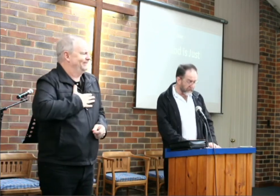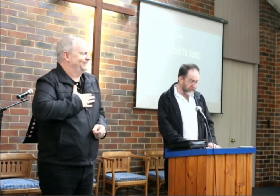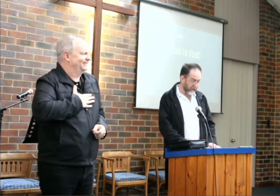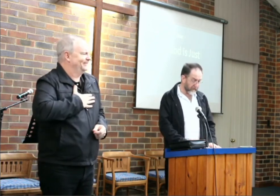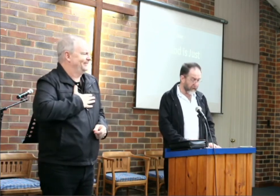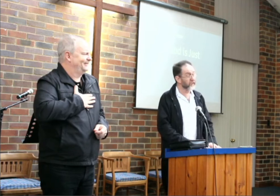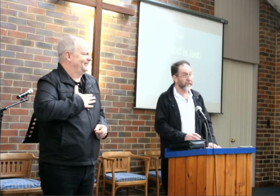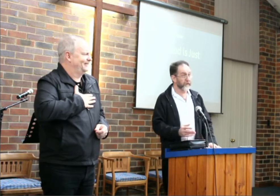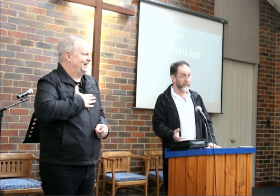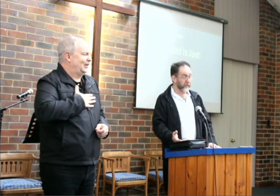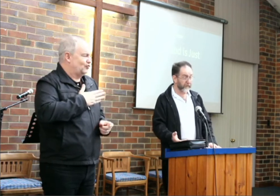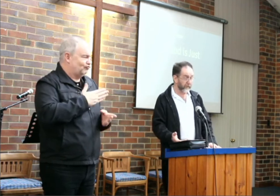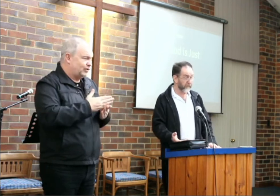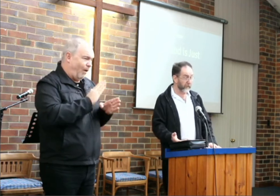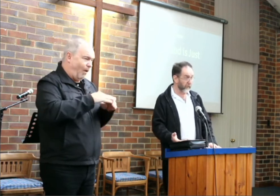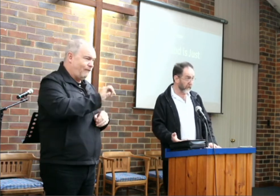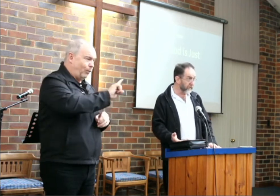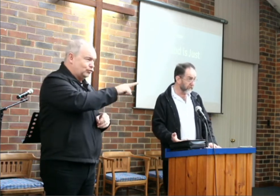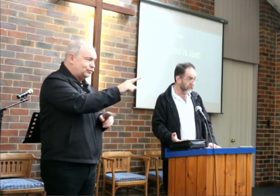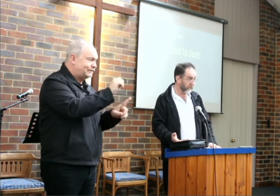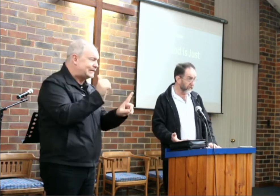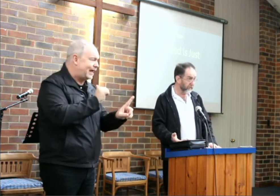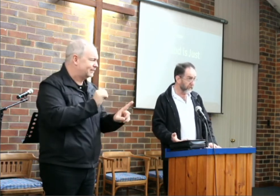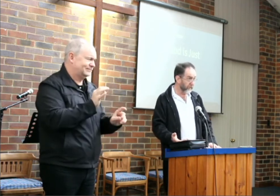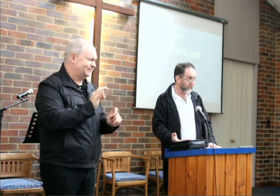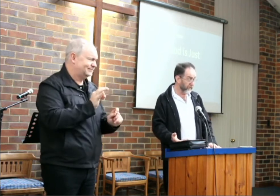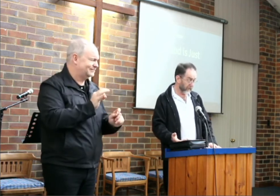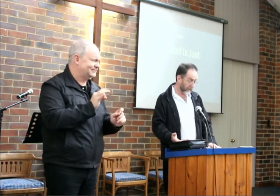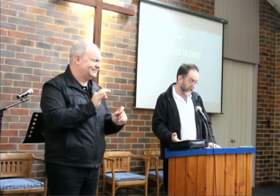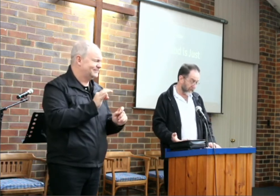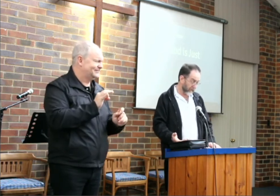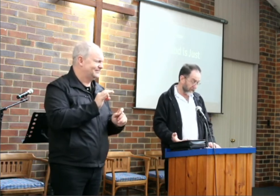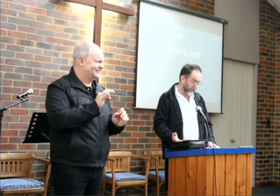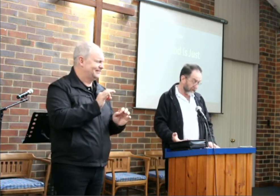It's not what you've done that makes you acceptable before God.